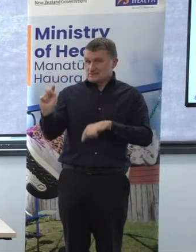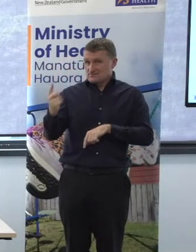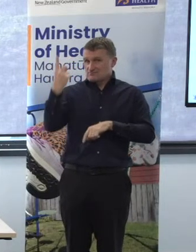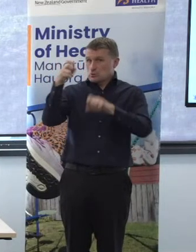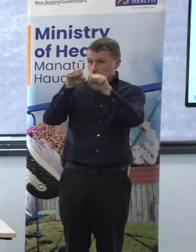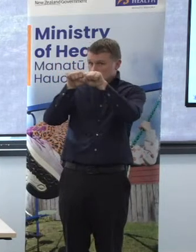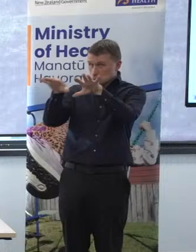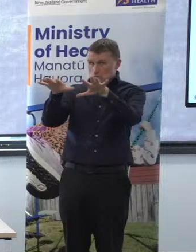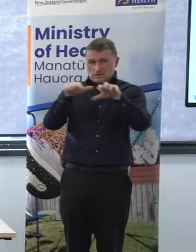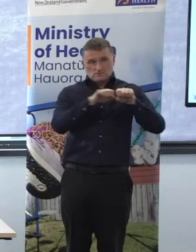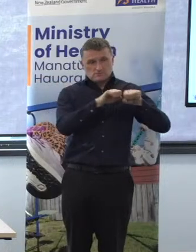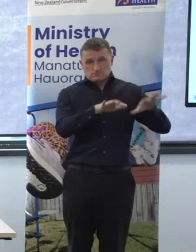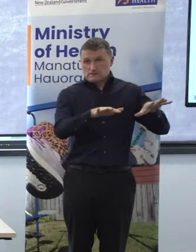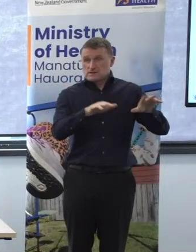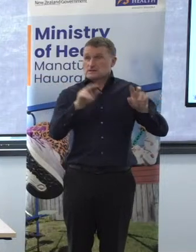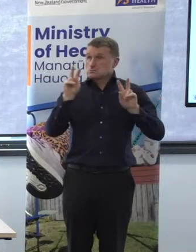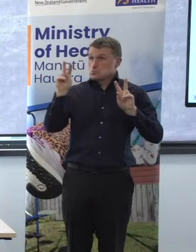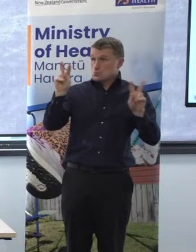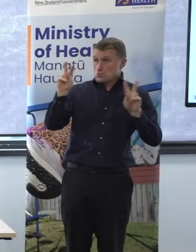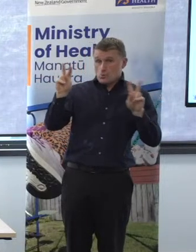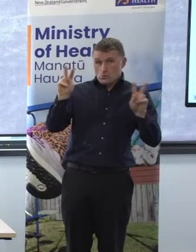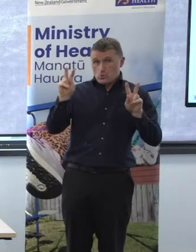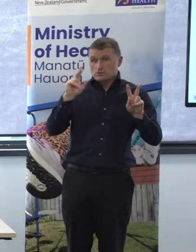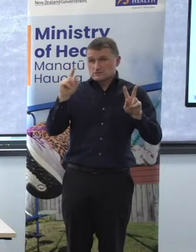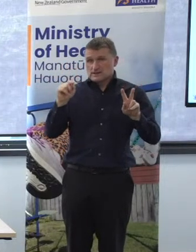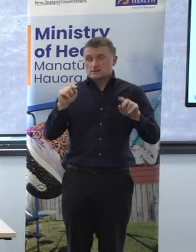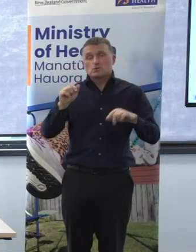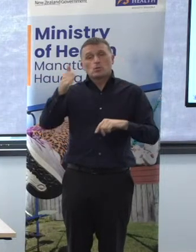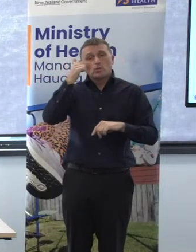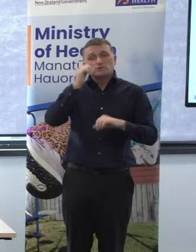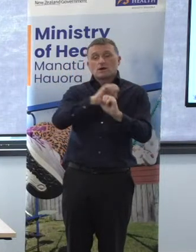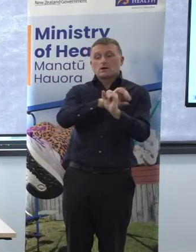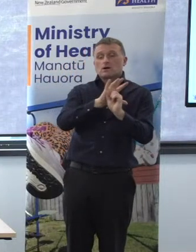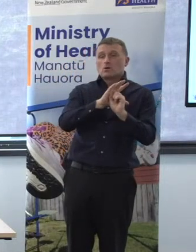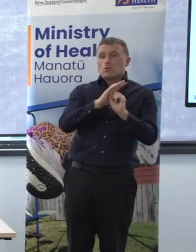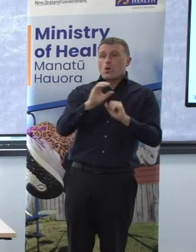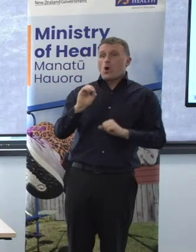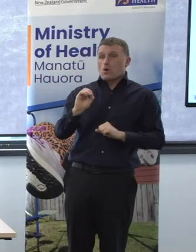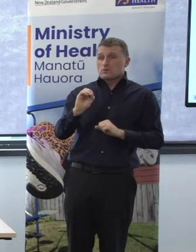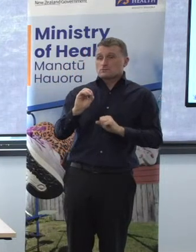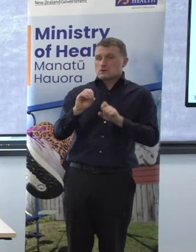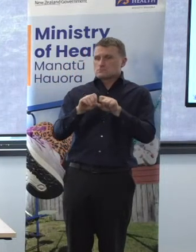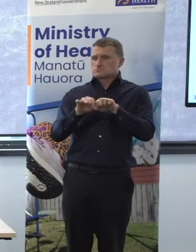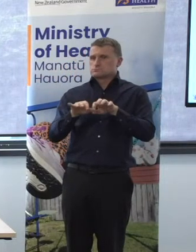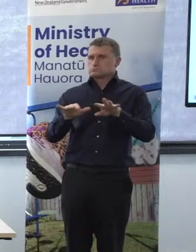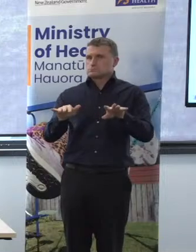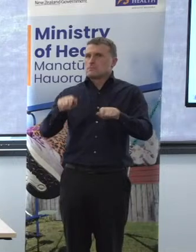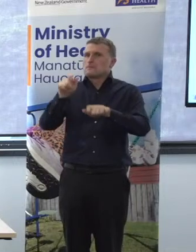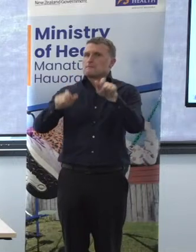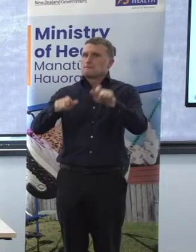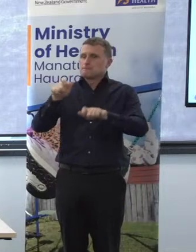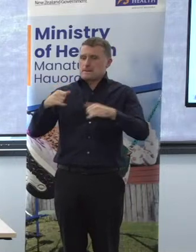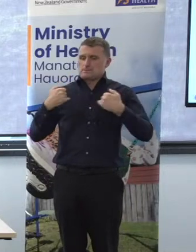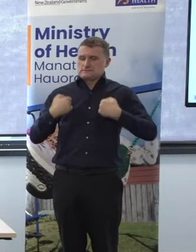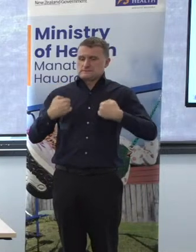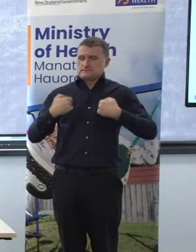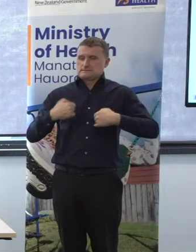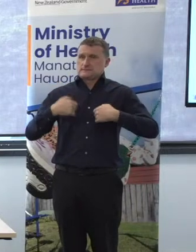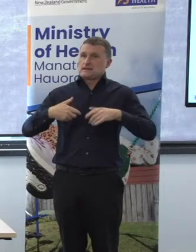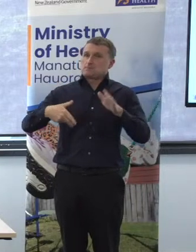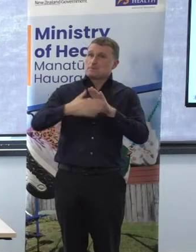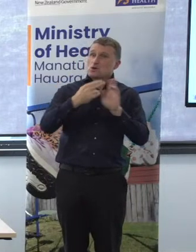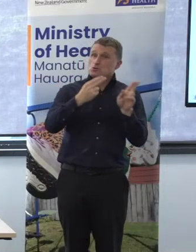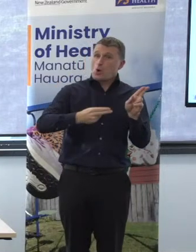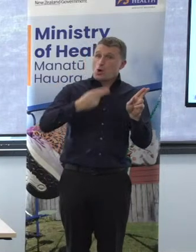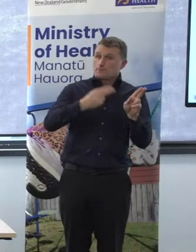are. We've seen, of course, with Omicron that although there are still a lot of people being admitted to hospital, a number of people have a relatively